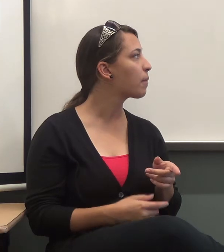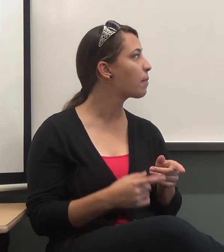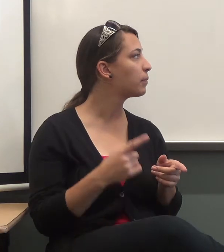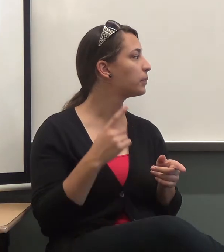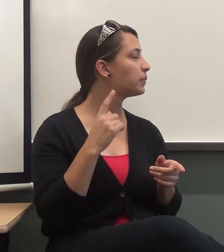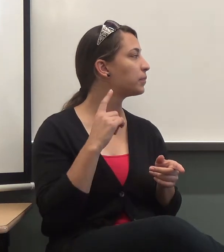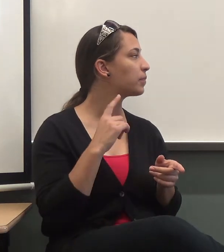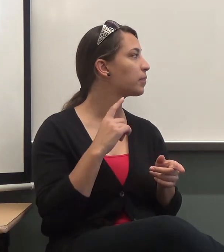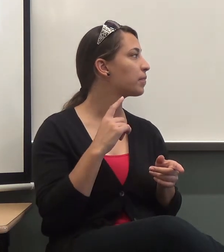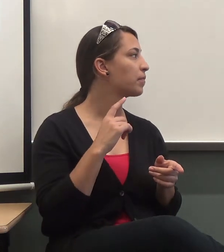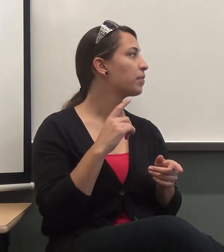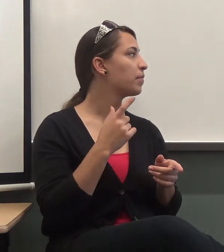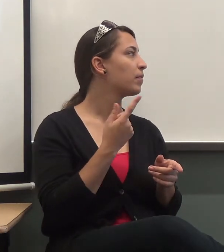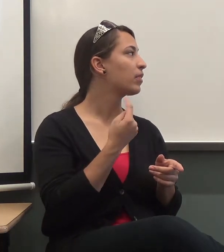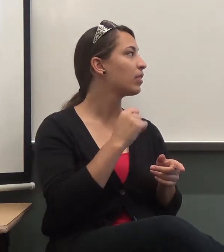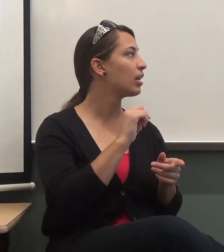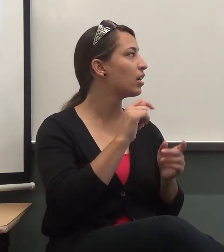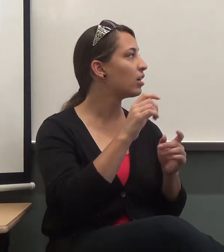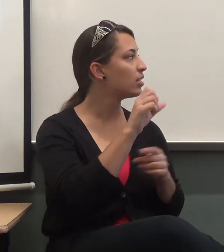Which, if you look at it, all of a sudden relates to